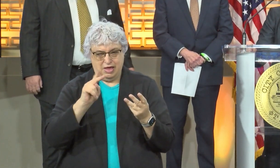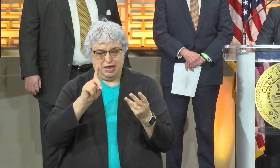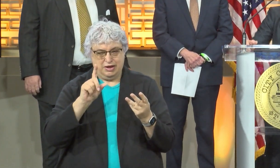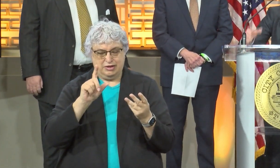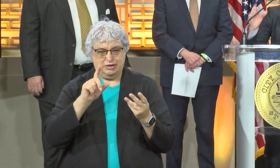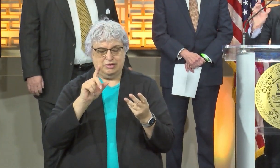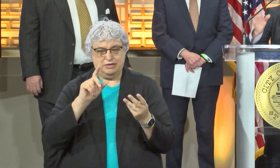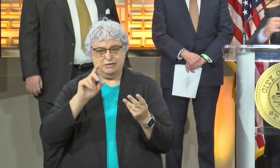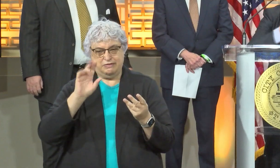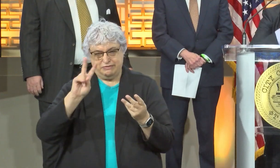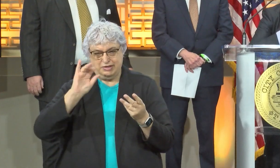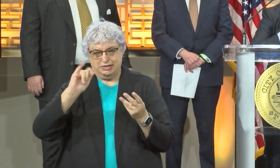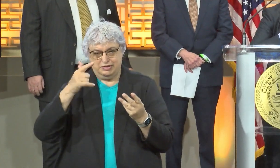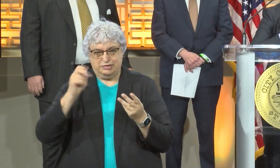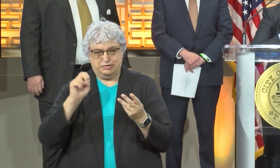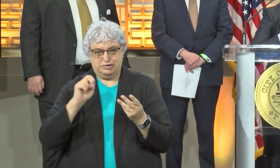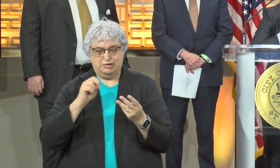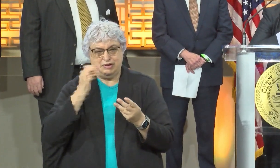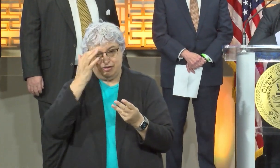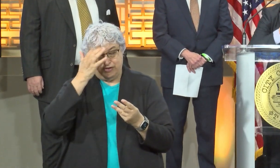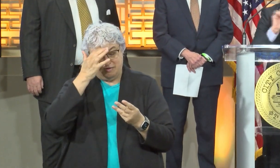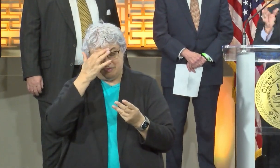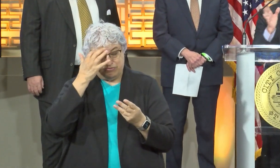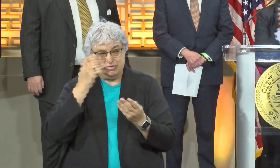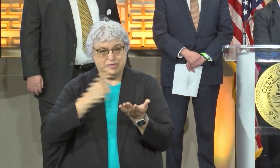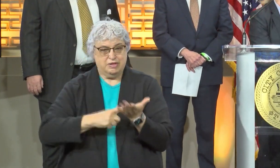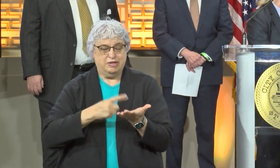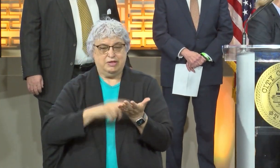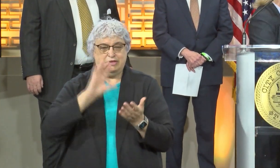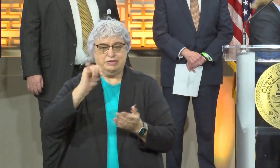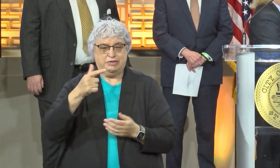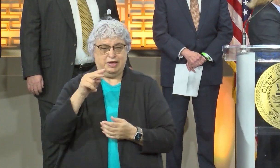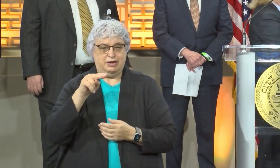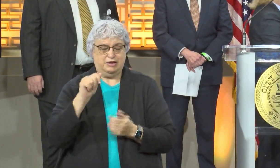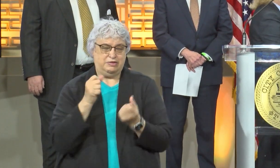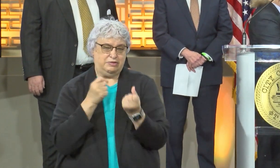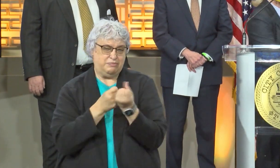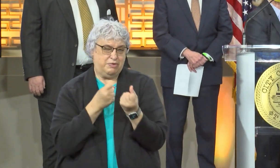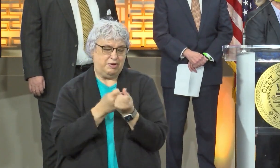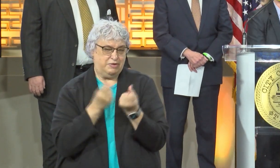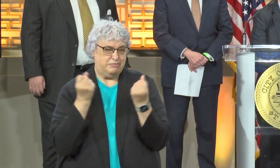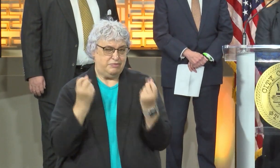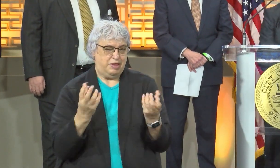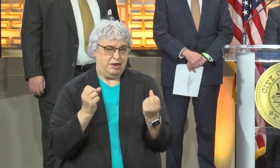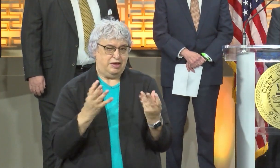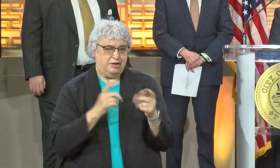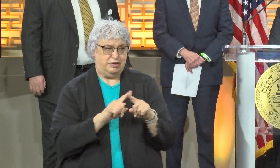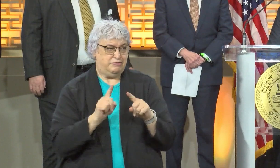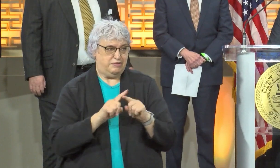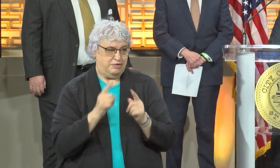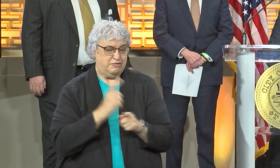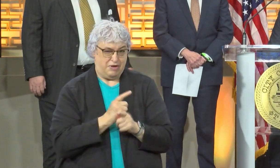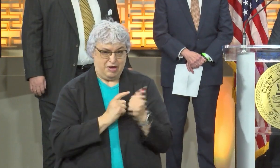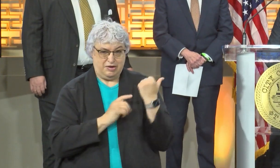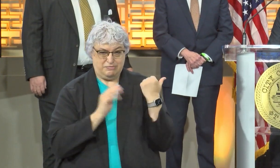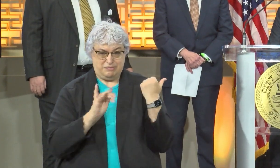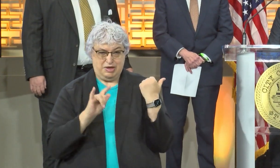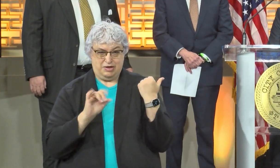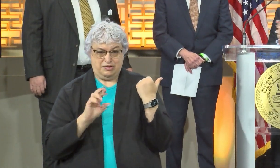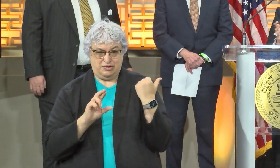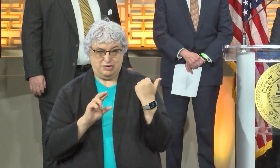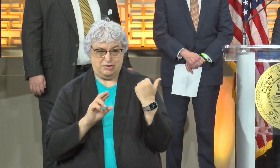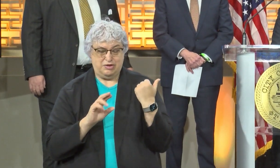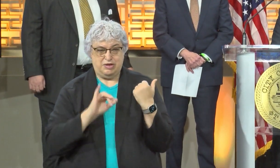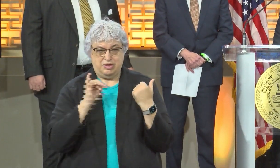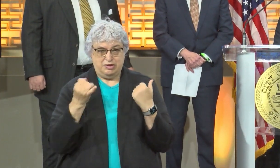Eury, of course. But let's talk about Cigna for a second. Cigna has supported us in so many ways, haven't they, Mayor? And